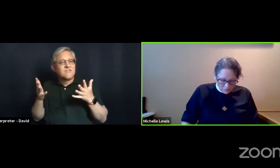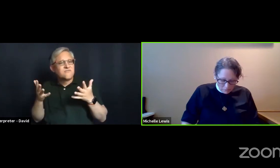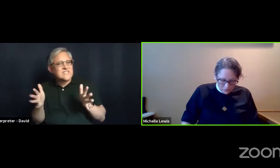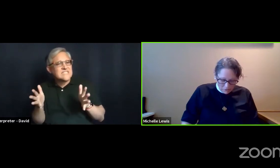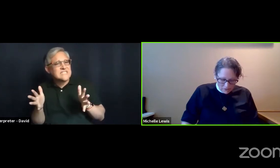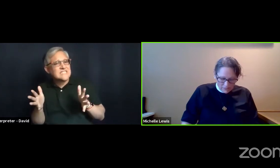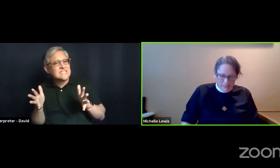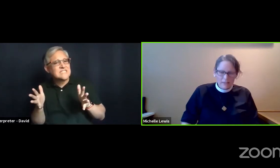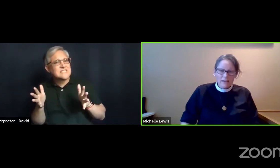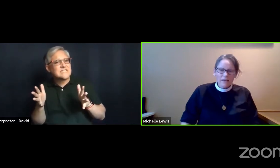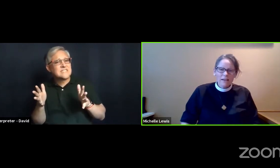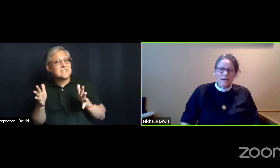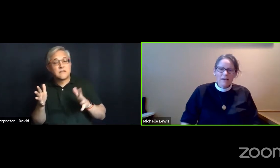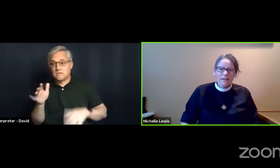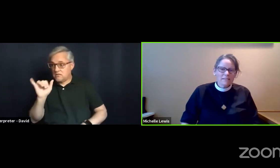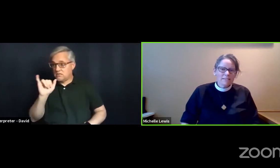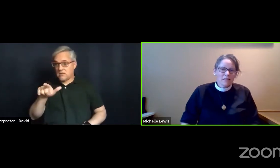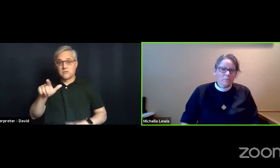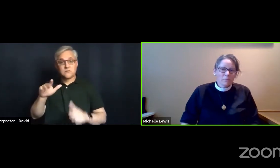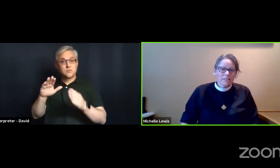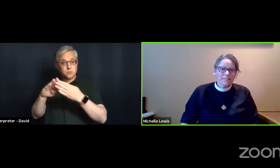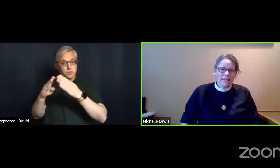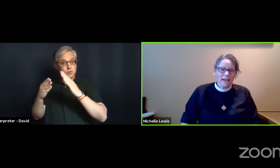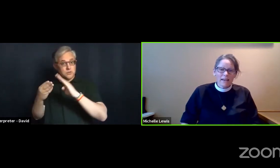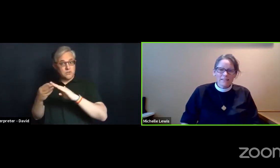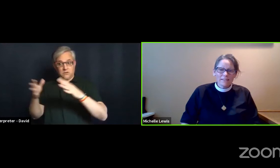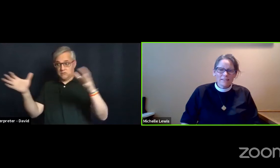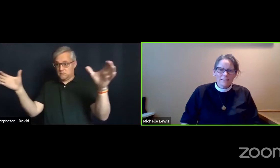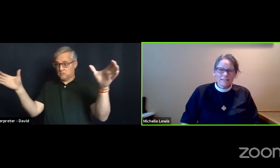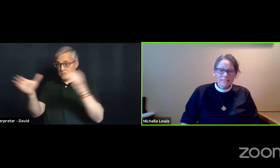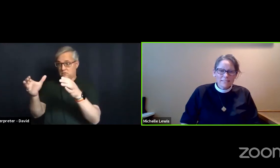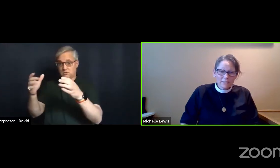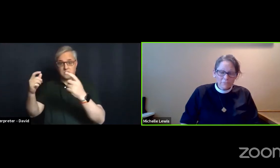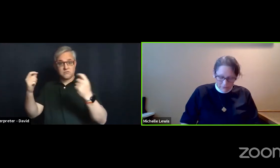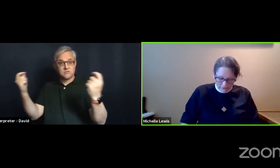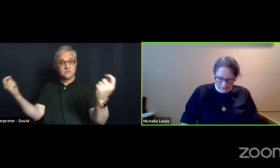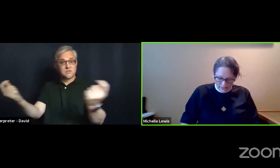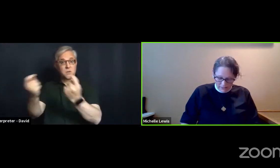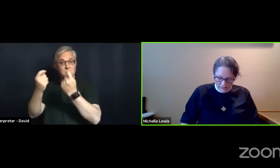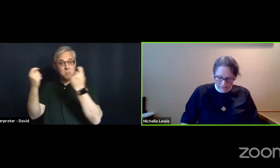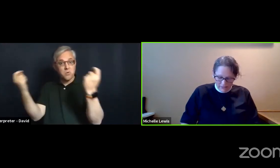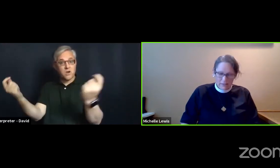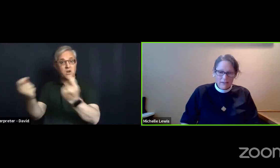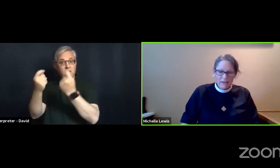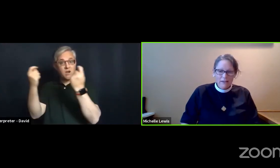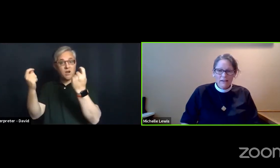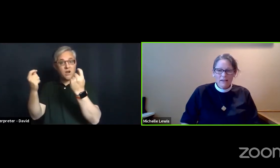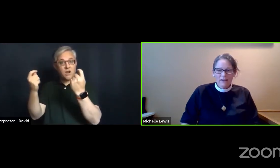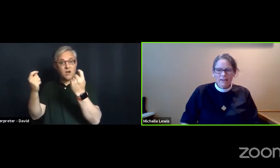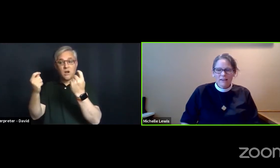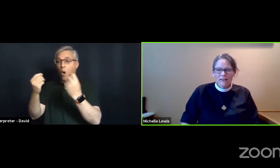And the community celebrates that differently